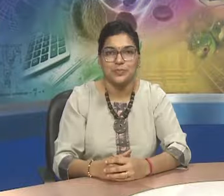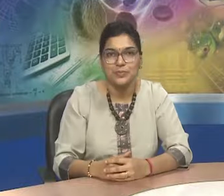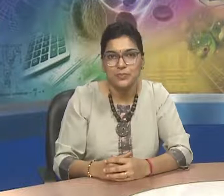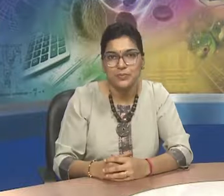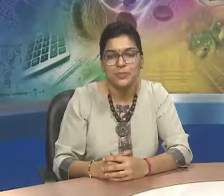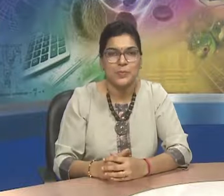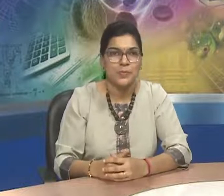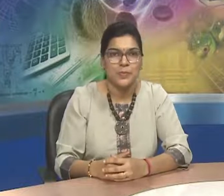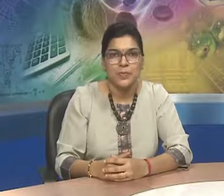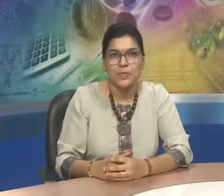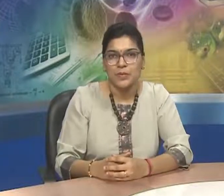against exploitation.